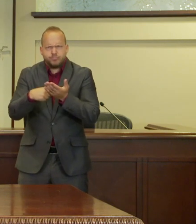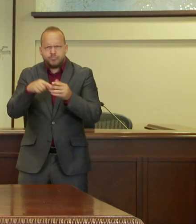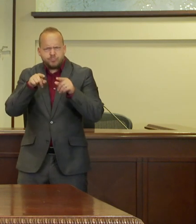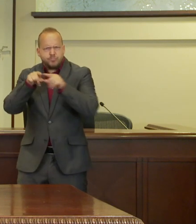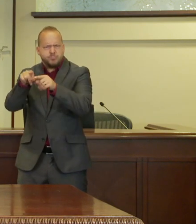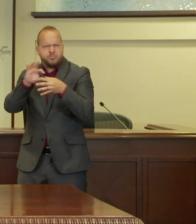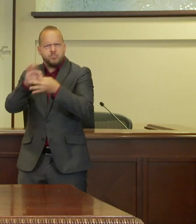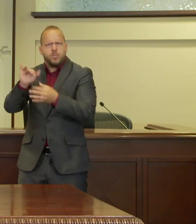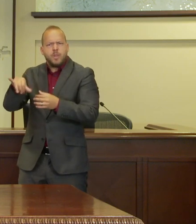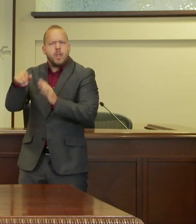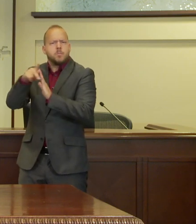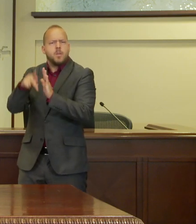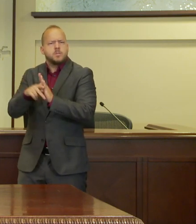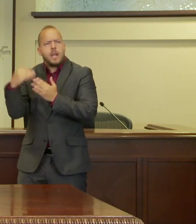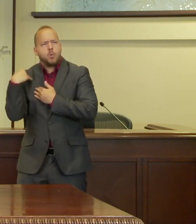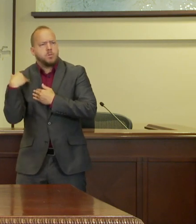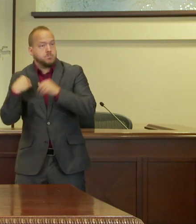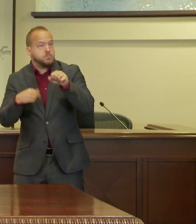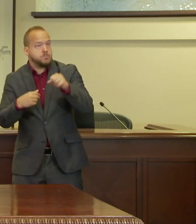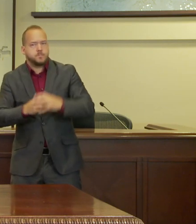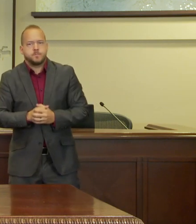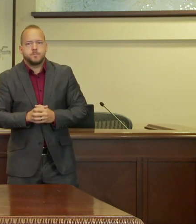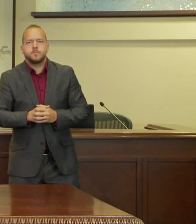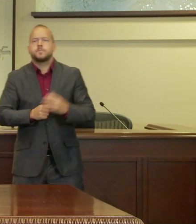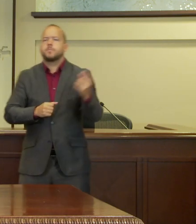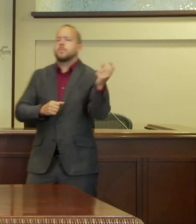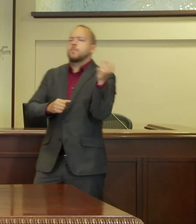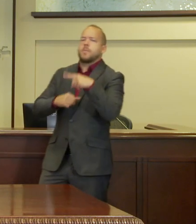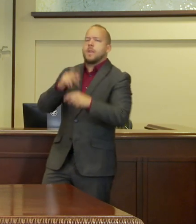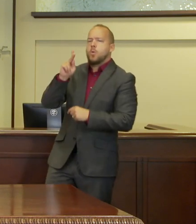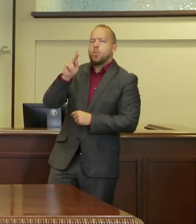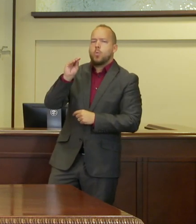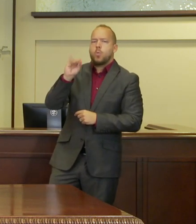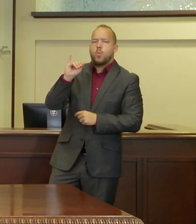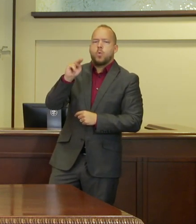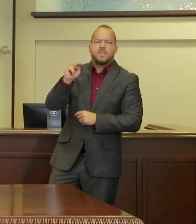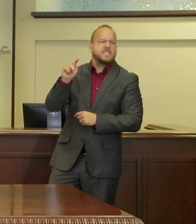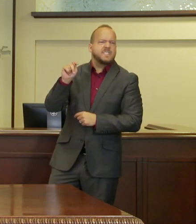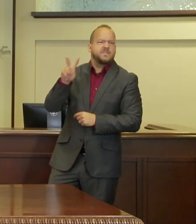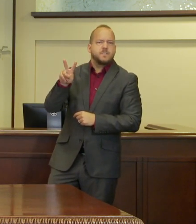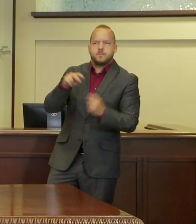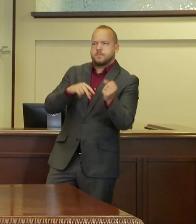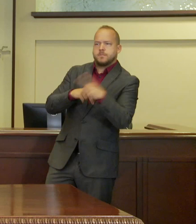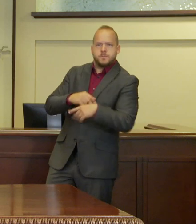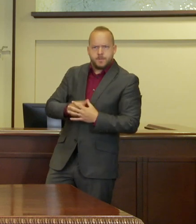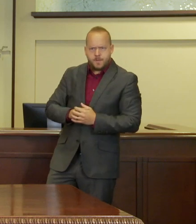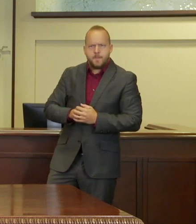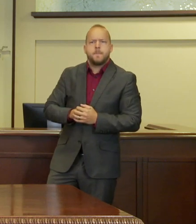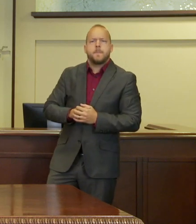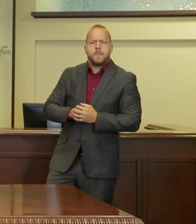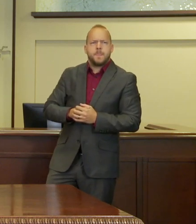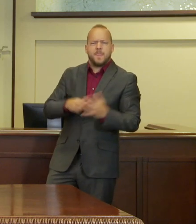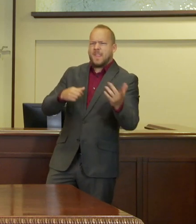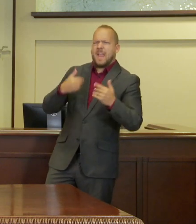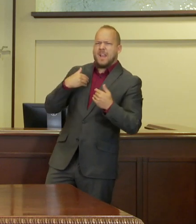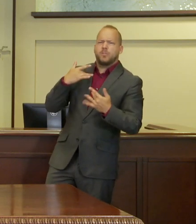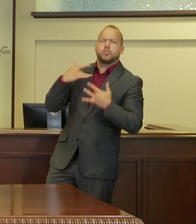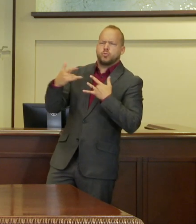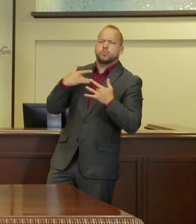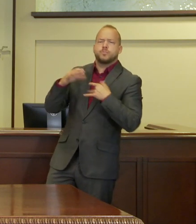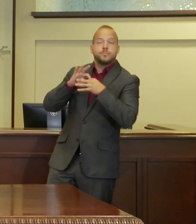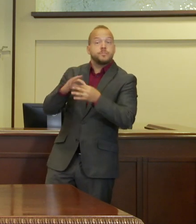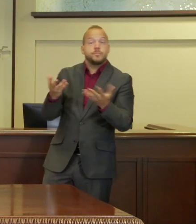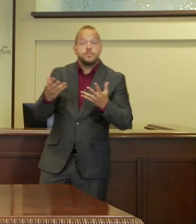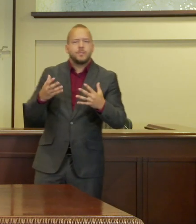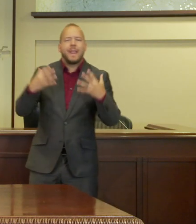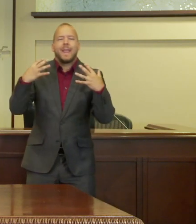more question from Coin TV, and you sort of addressed this earlier. There are growing concerns from health experts here as well as around